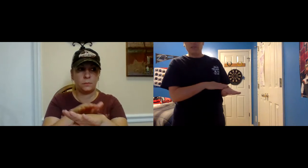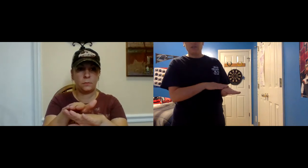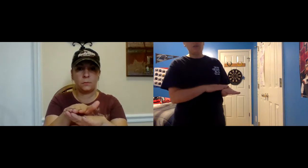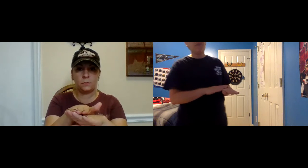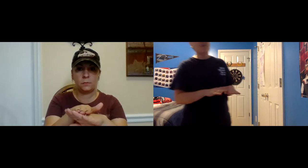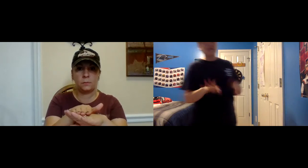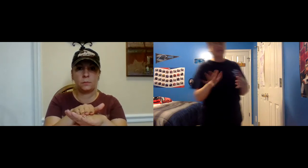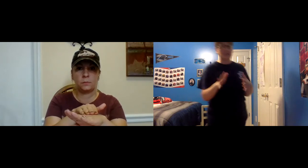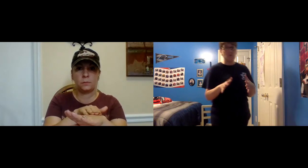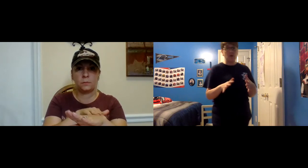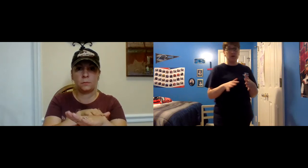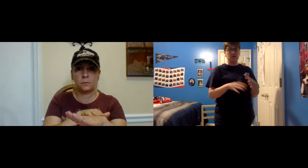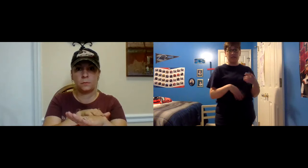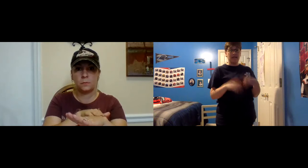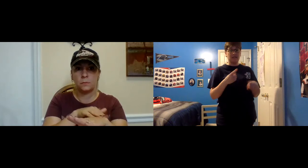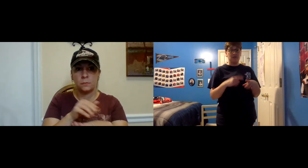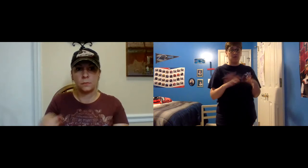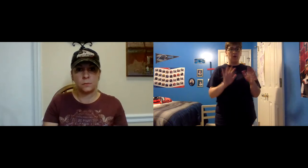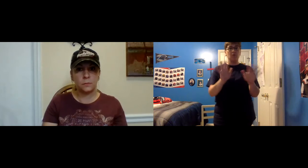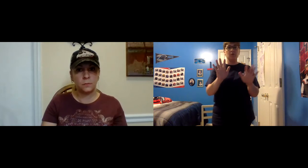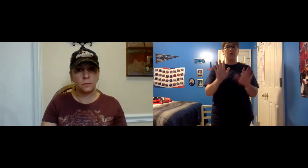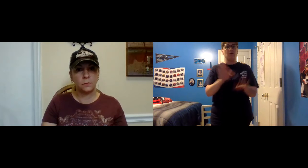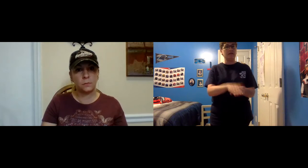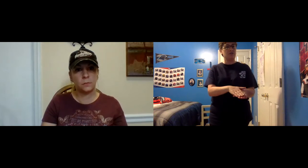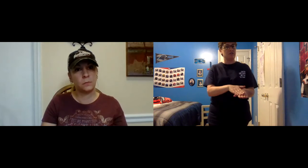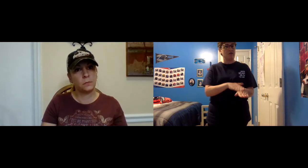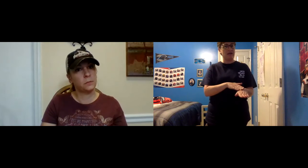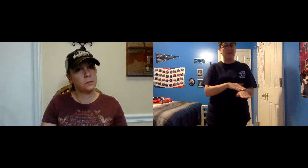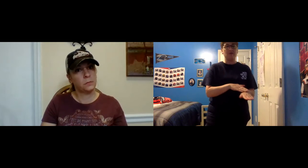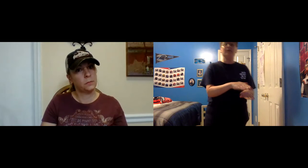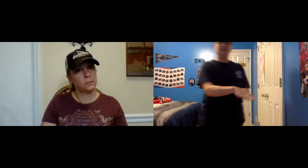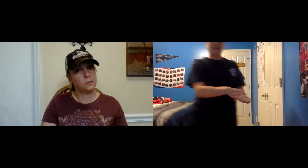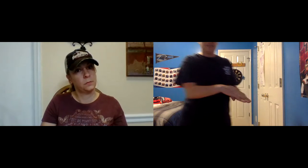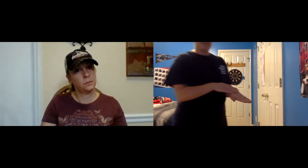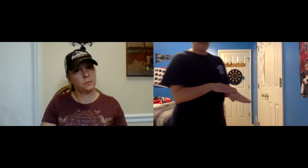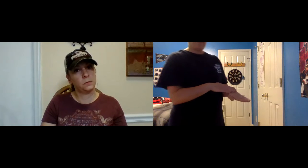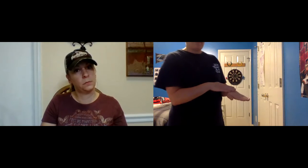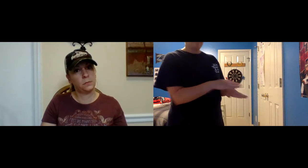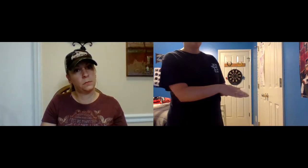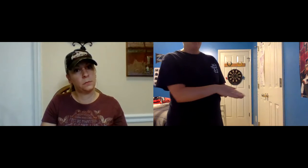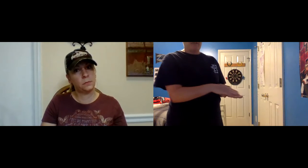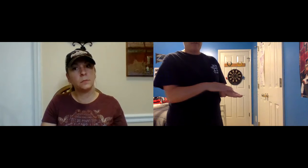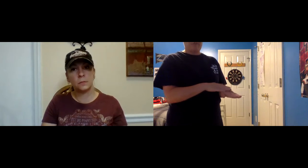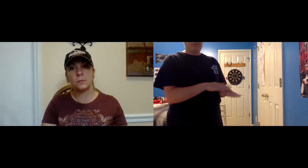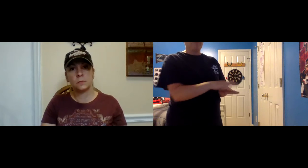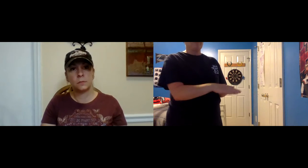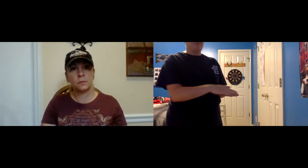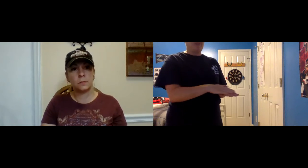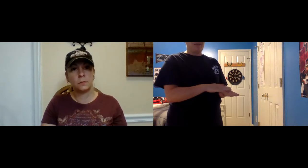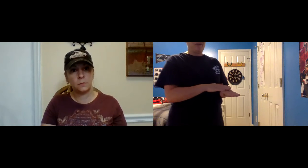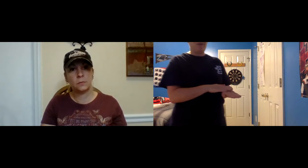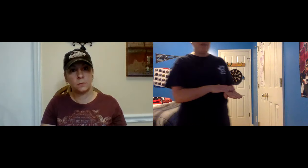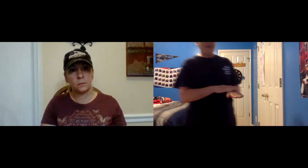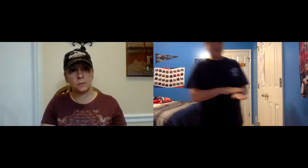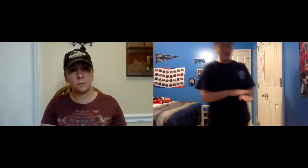So slow, if you're telling someone who's signing to you, whoa, I need you to slow down, it's the same thing. Slow down, slow down, slow